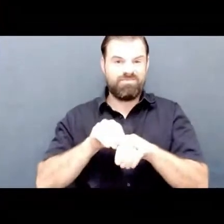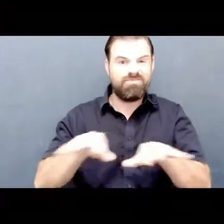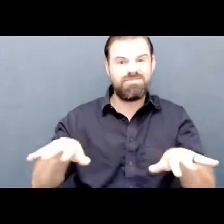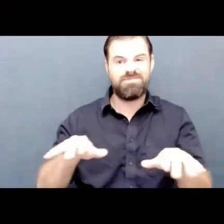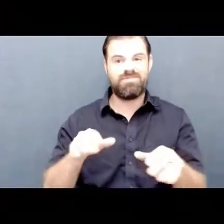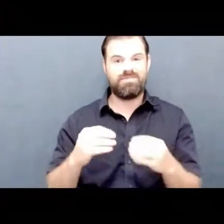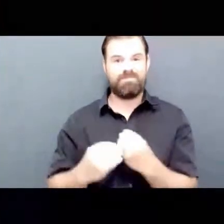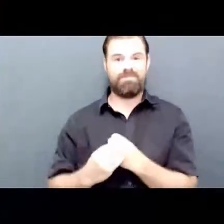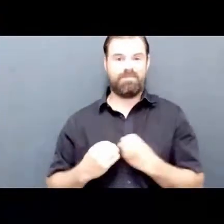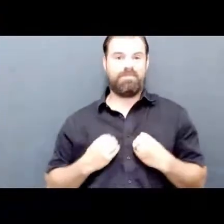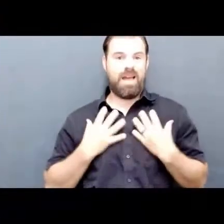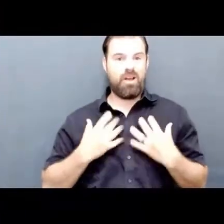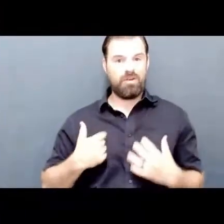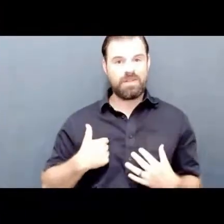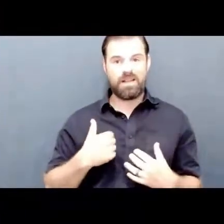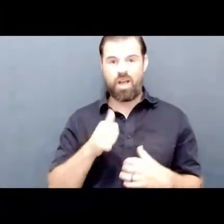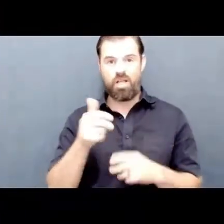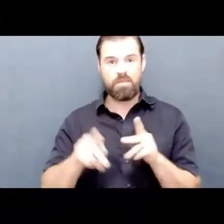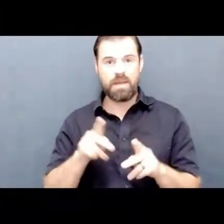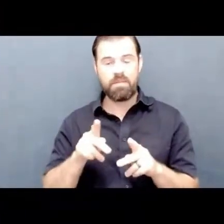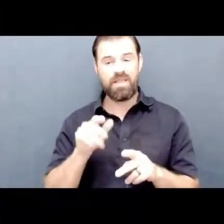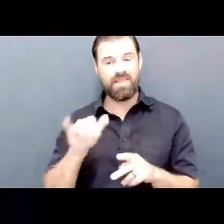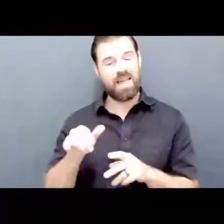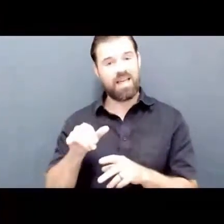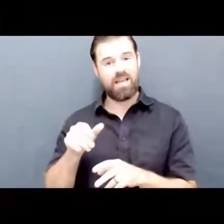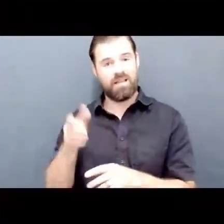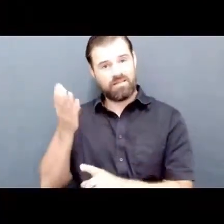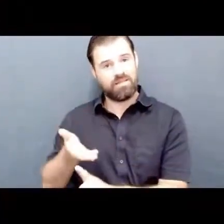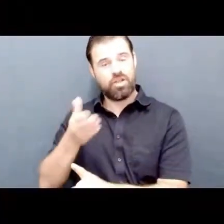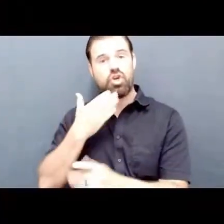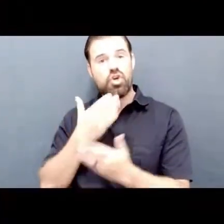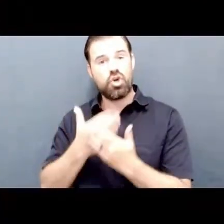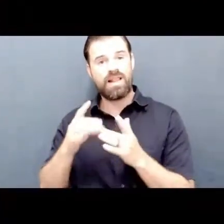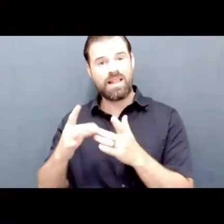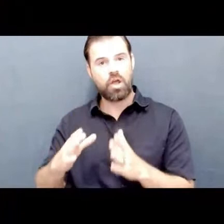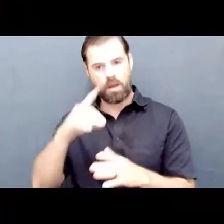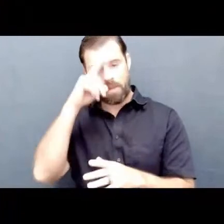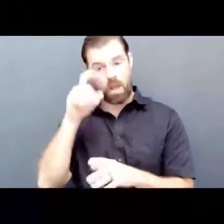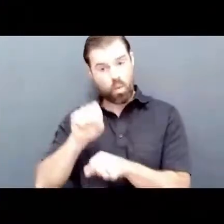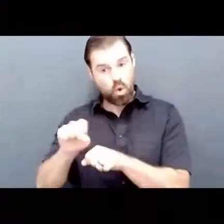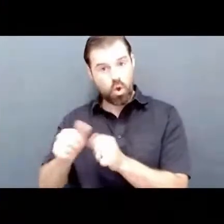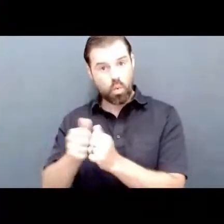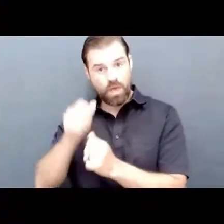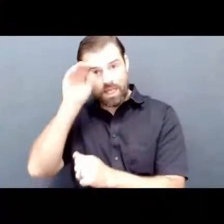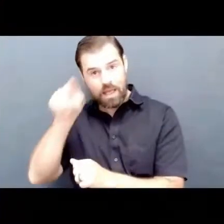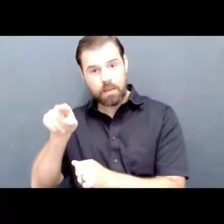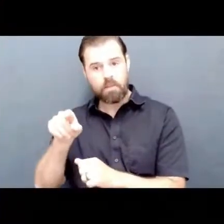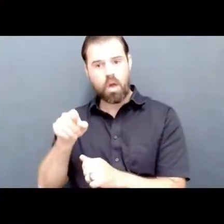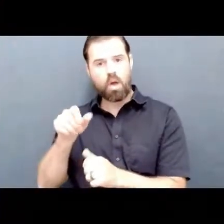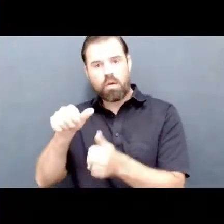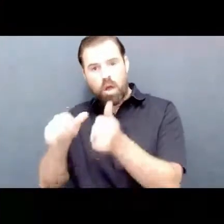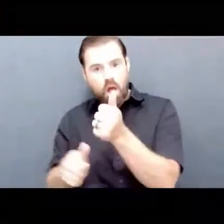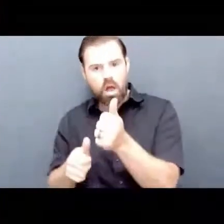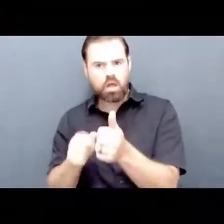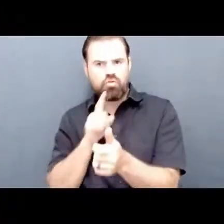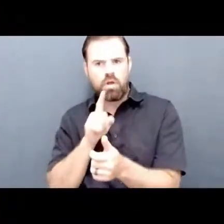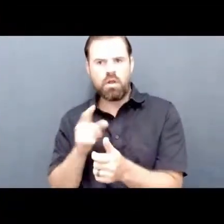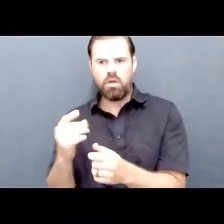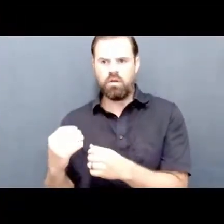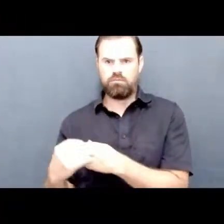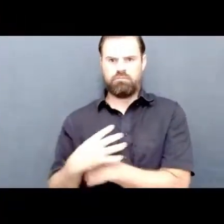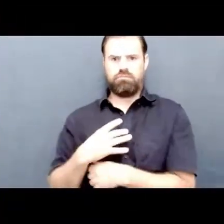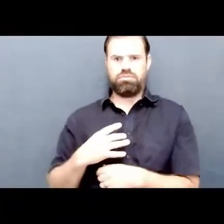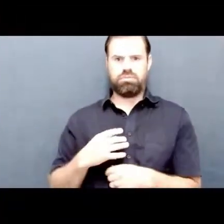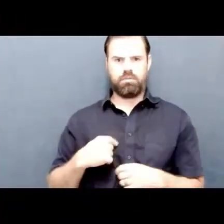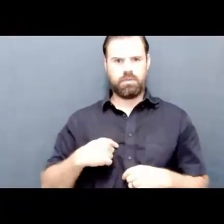that's part of what makes him a good leader, because when you work for Bill or with Bill, you kind of get that passion for the elections